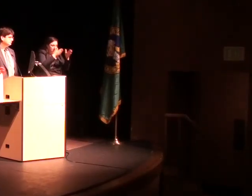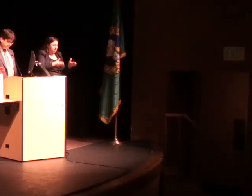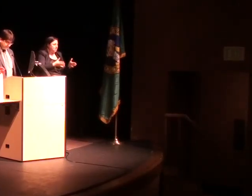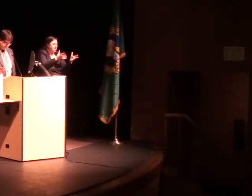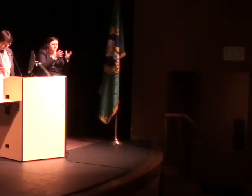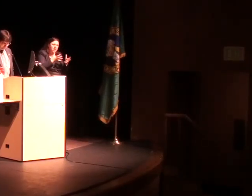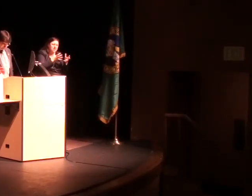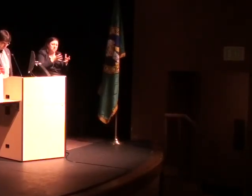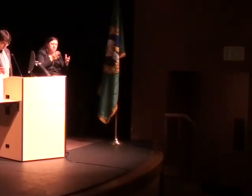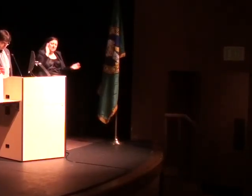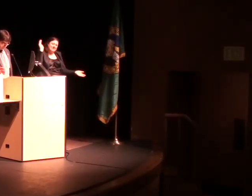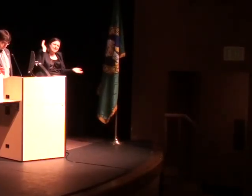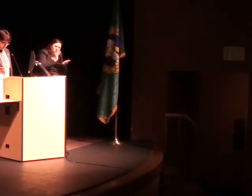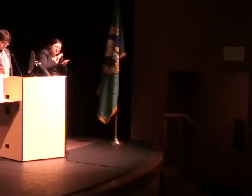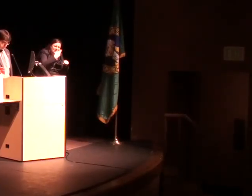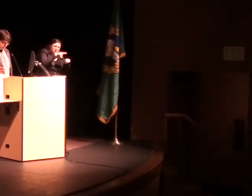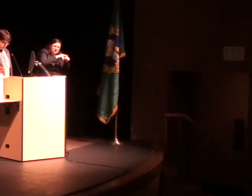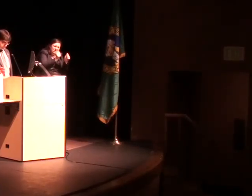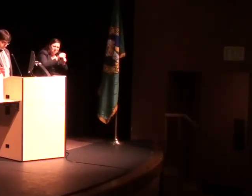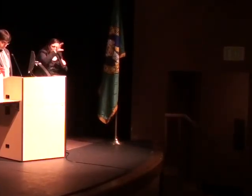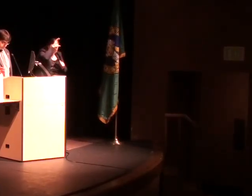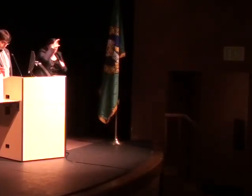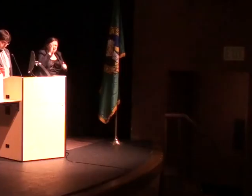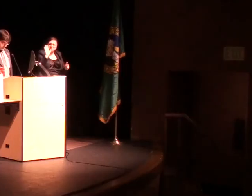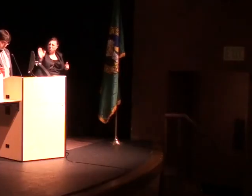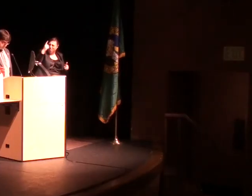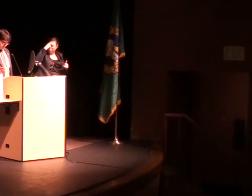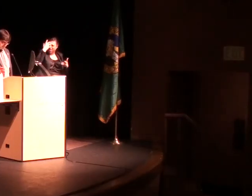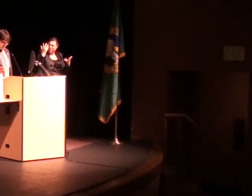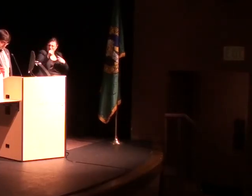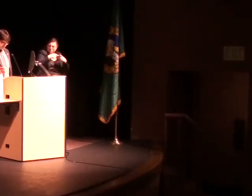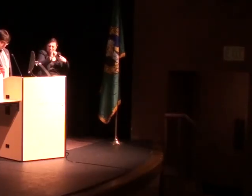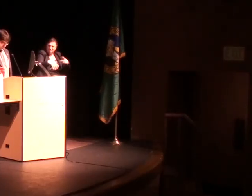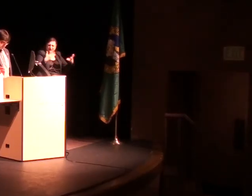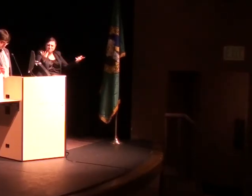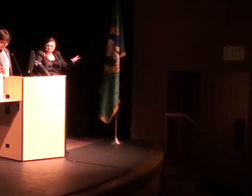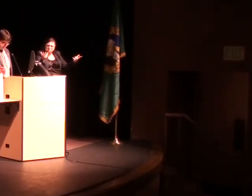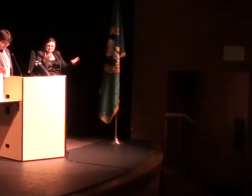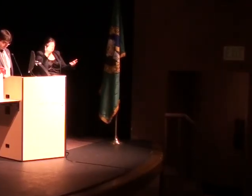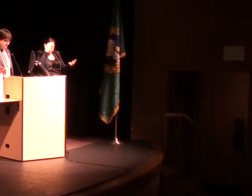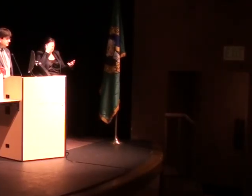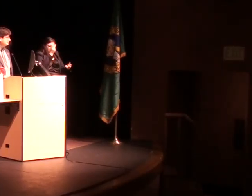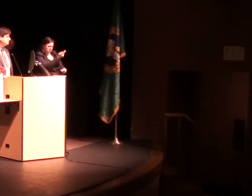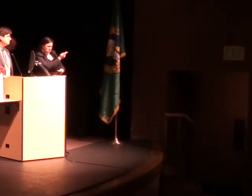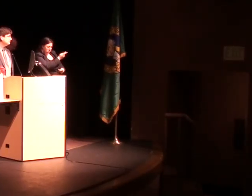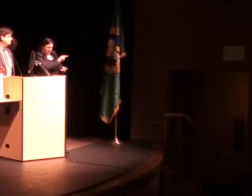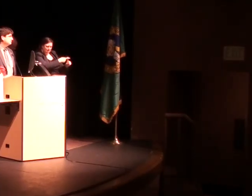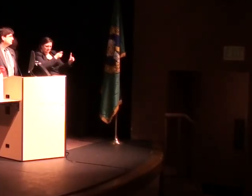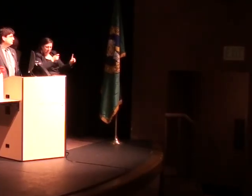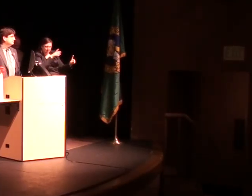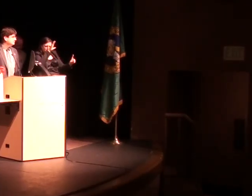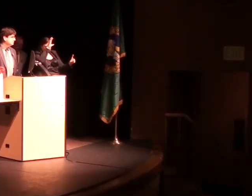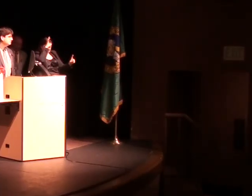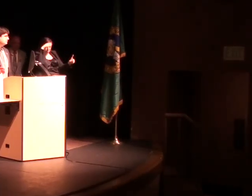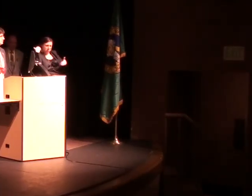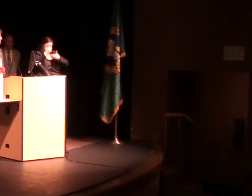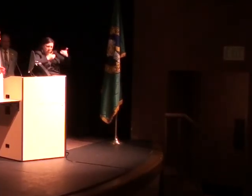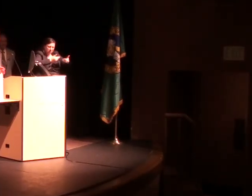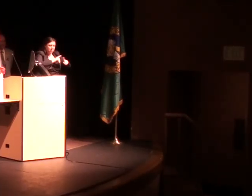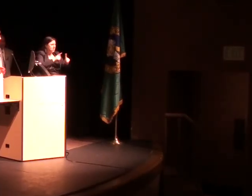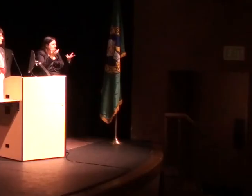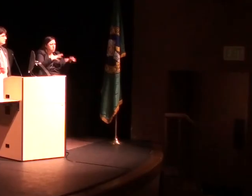normalization with Cuba. And I just want to know what your thoughts are on that, given that, you know, they are of Cuban origin, but they don't want to help, you